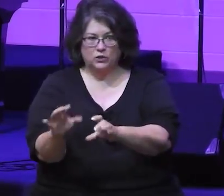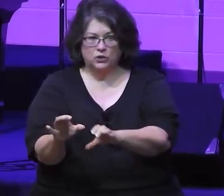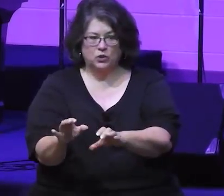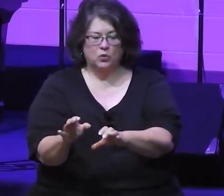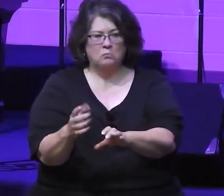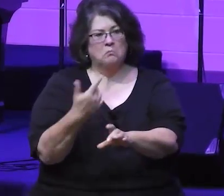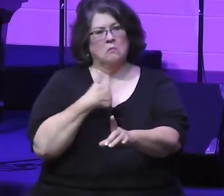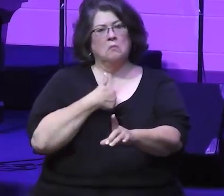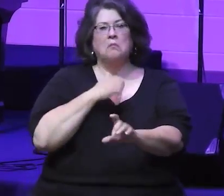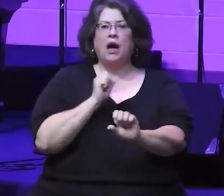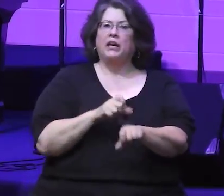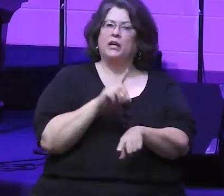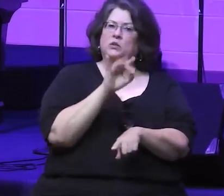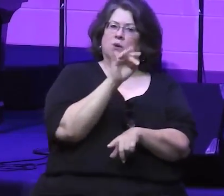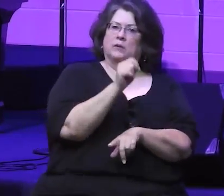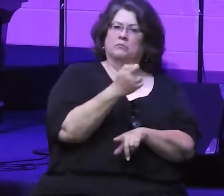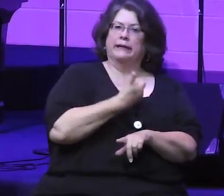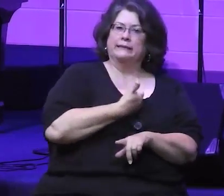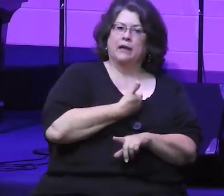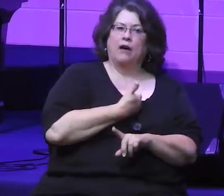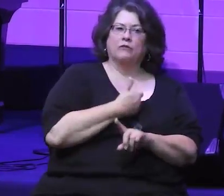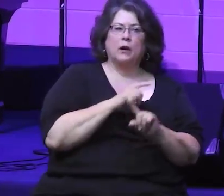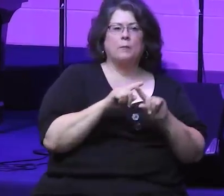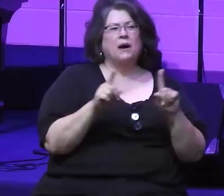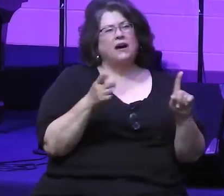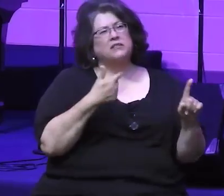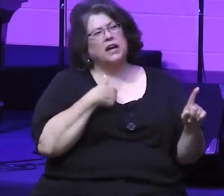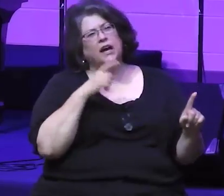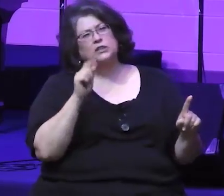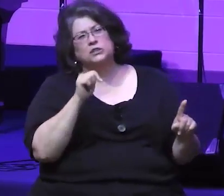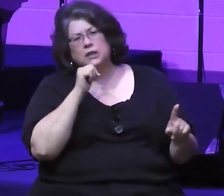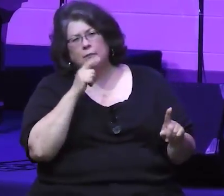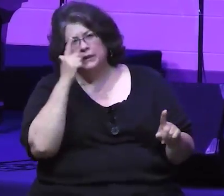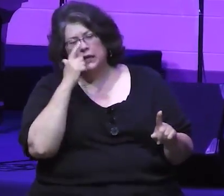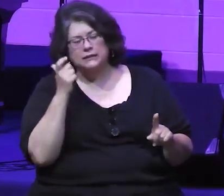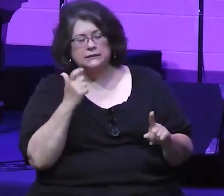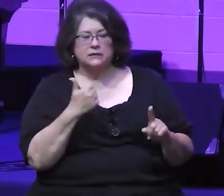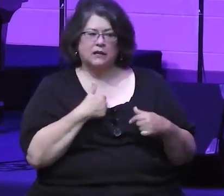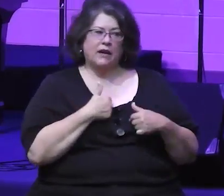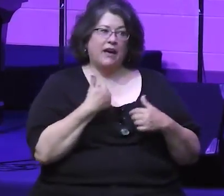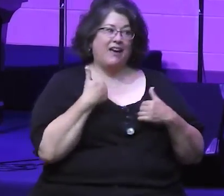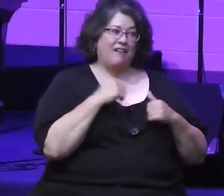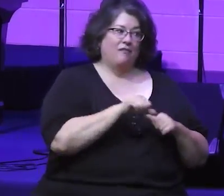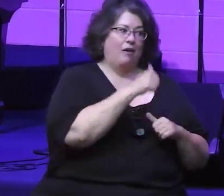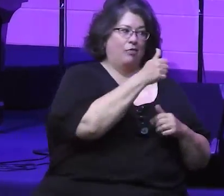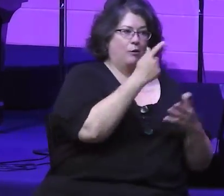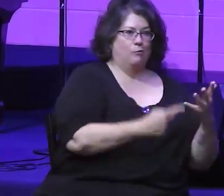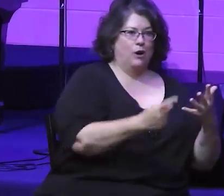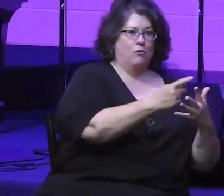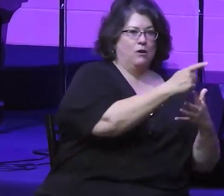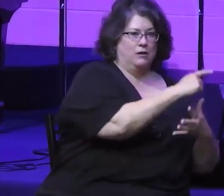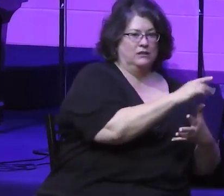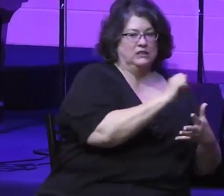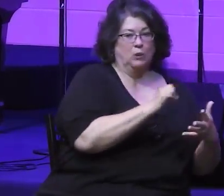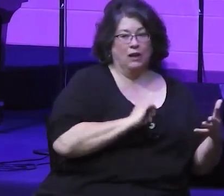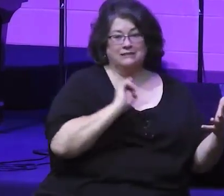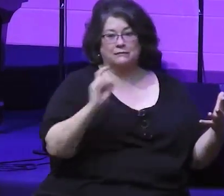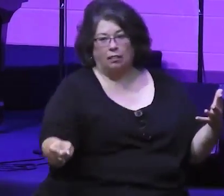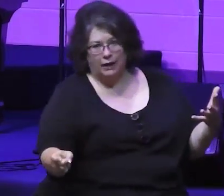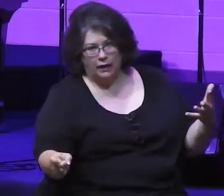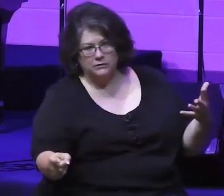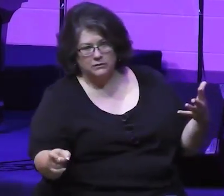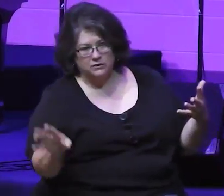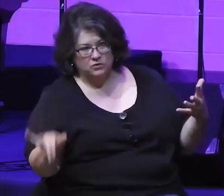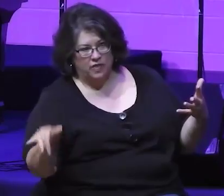could potentially be doing themselves, but should not be doing themselves because the number of things they have to do on their plate.